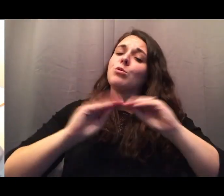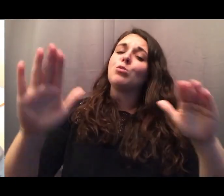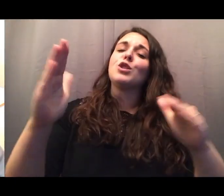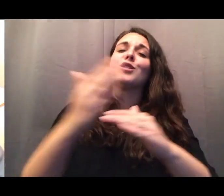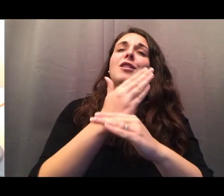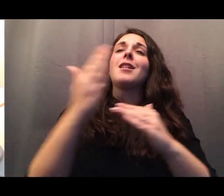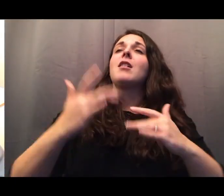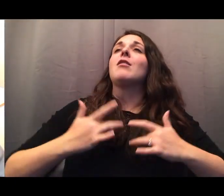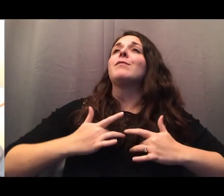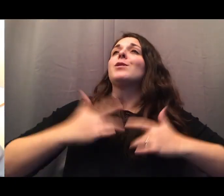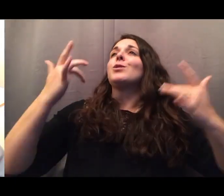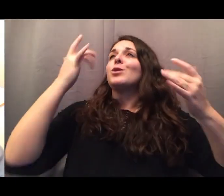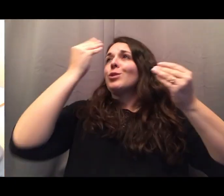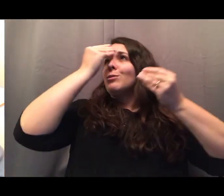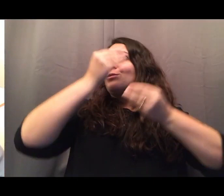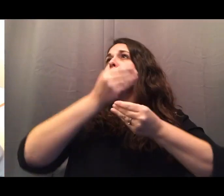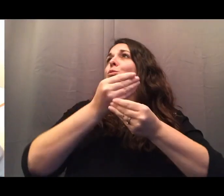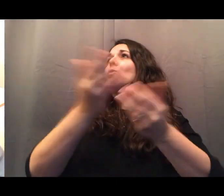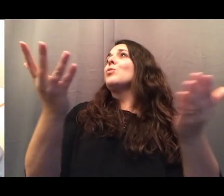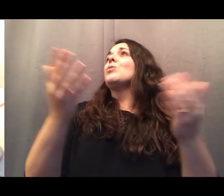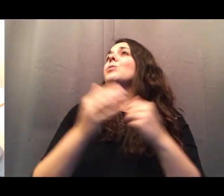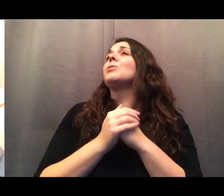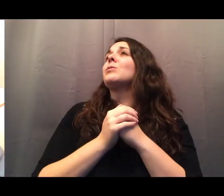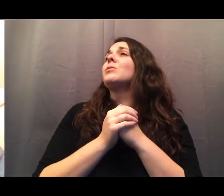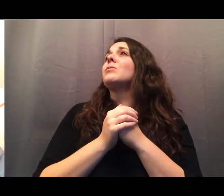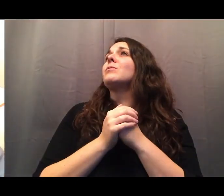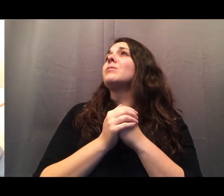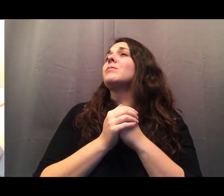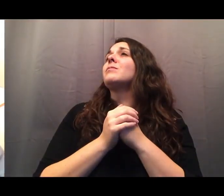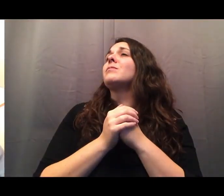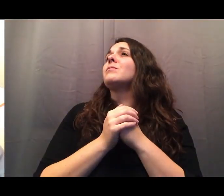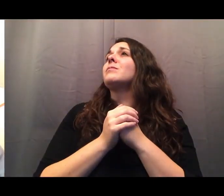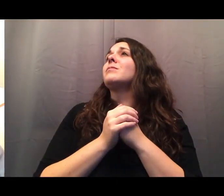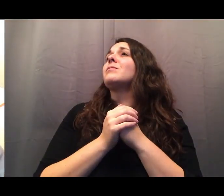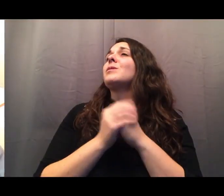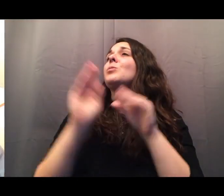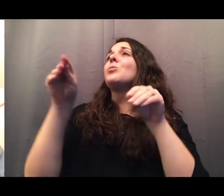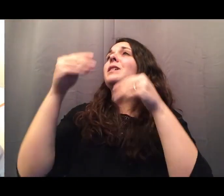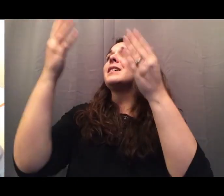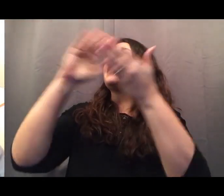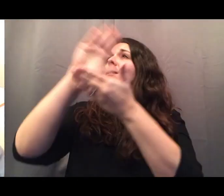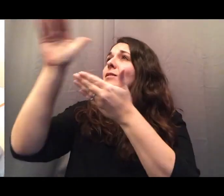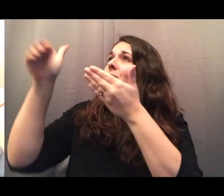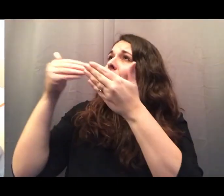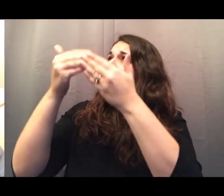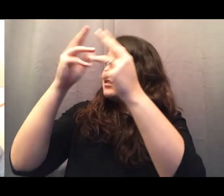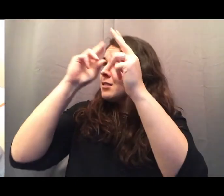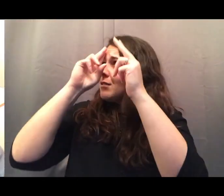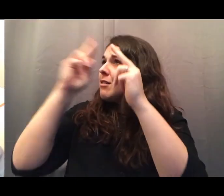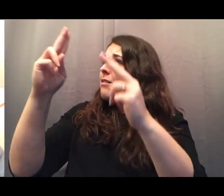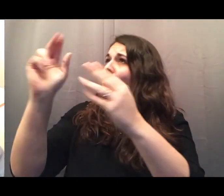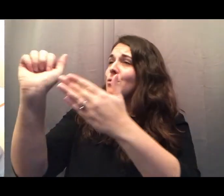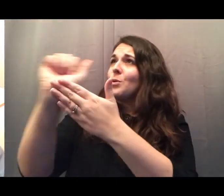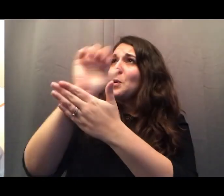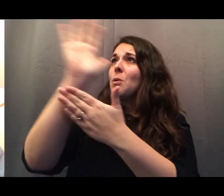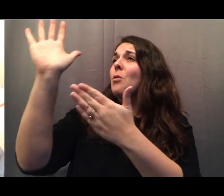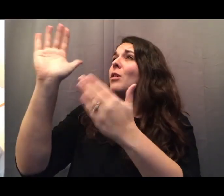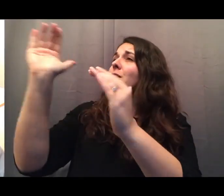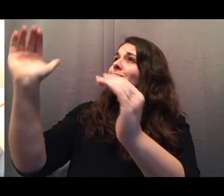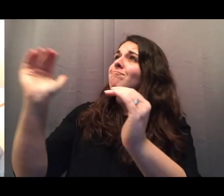your gospel to the ends of the earth. Father, we give all glory and honor to